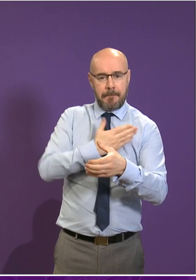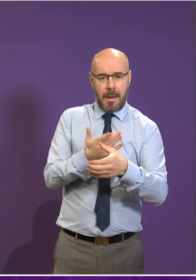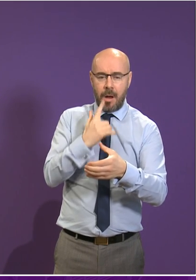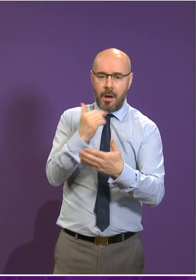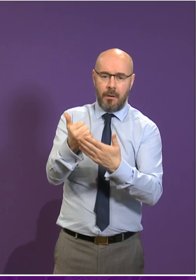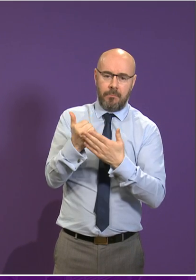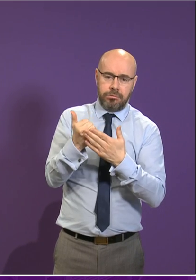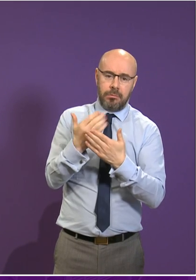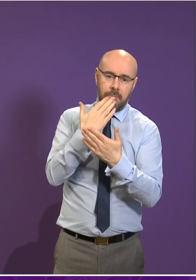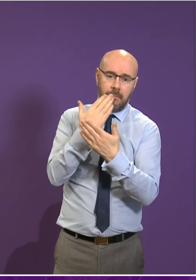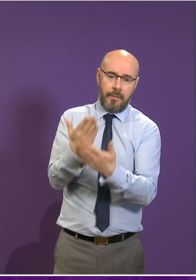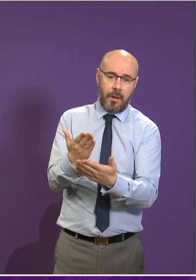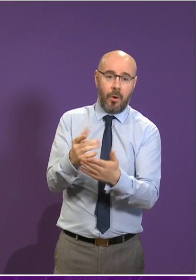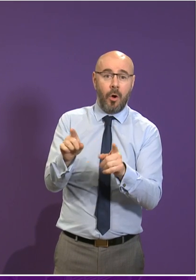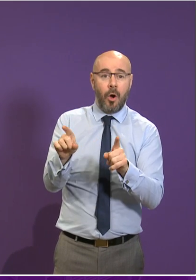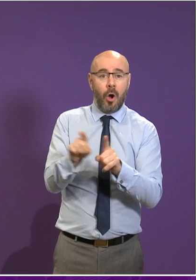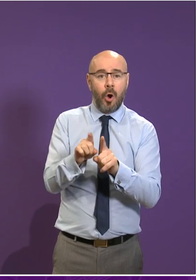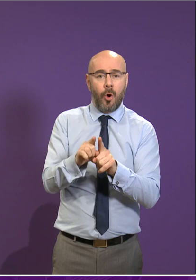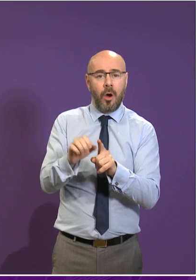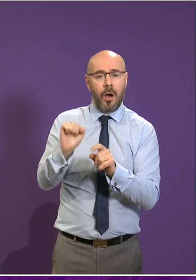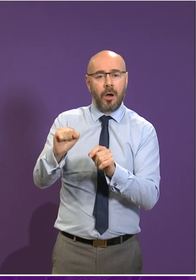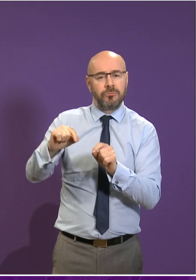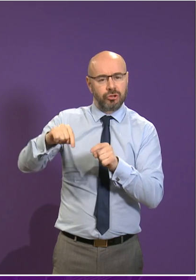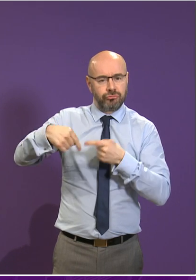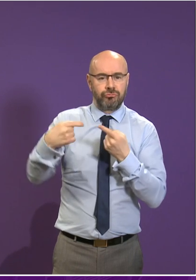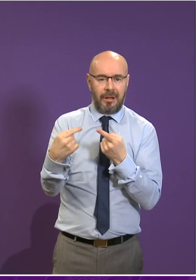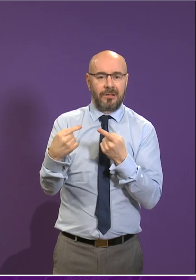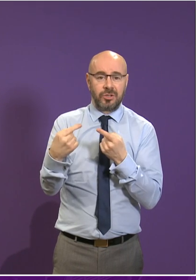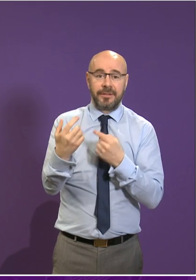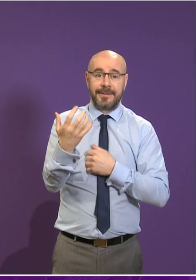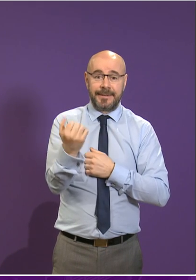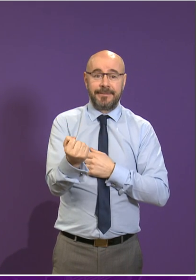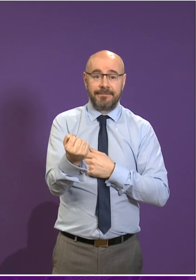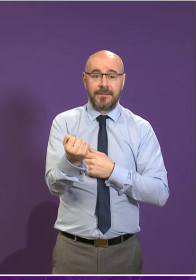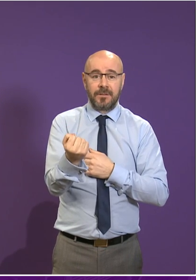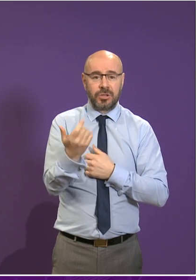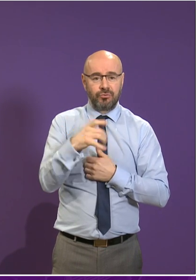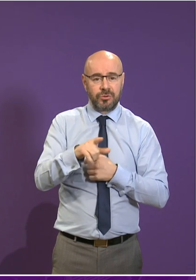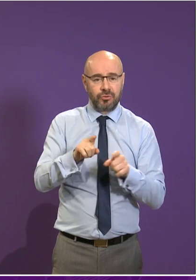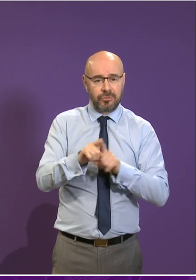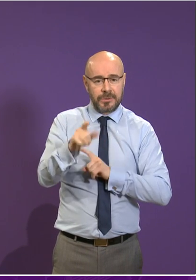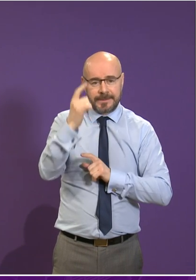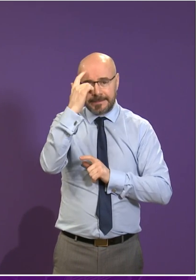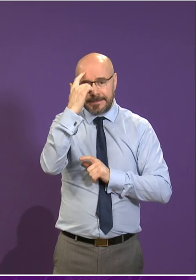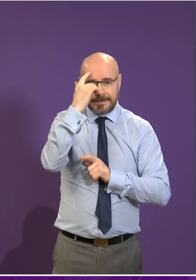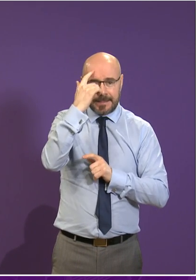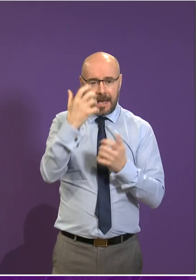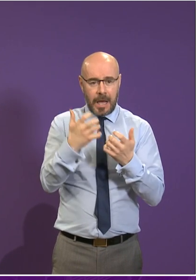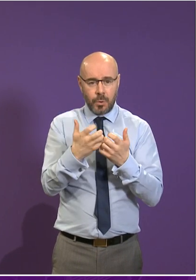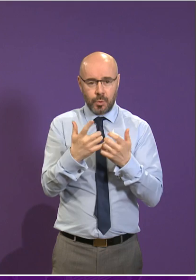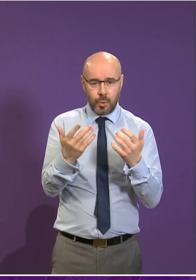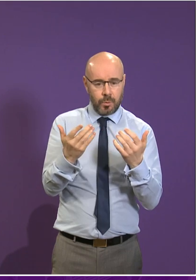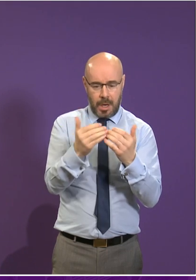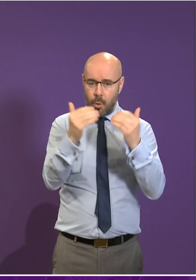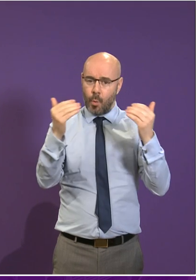and of course for the challenge that they bring as we continue to look for the best ways to ensure proper consideration